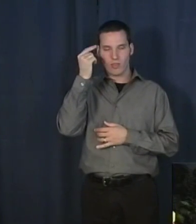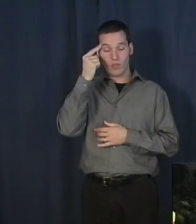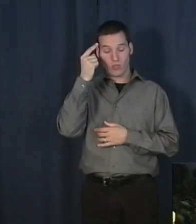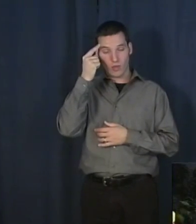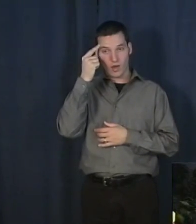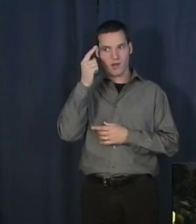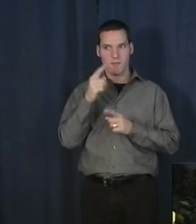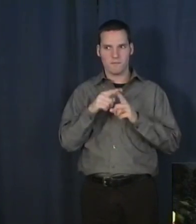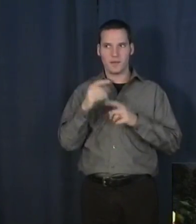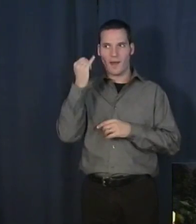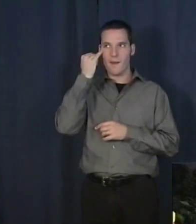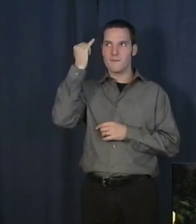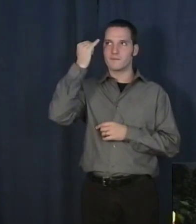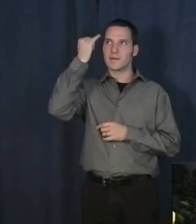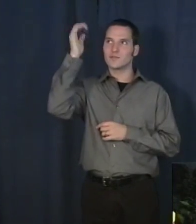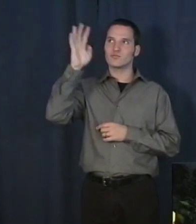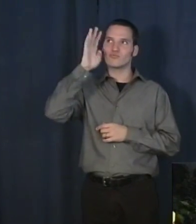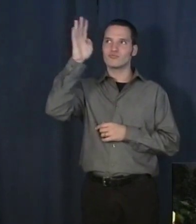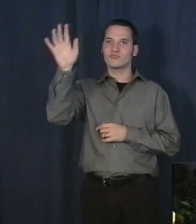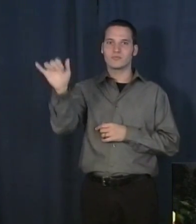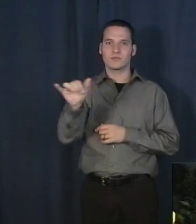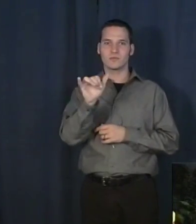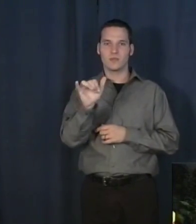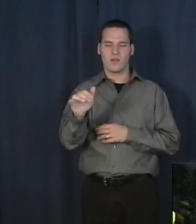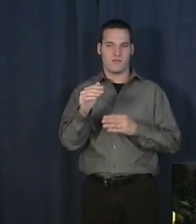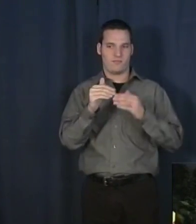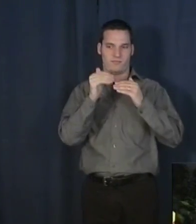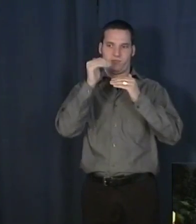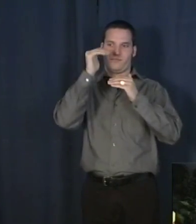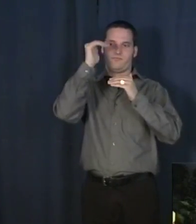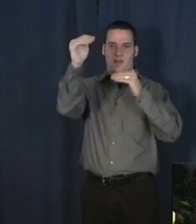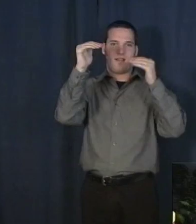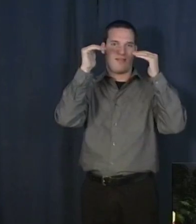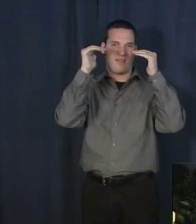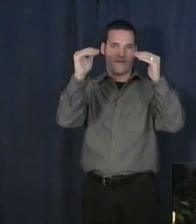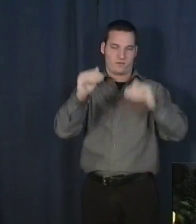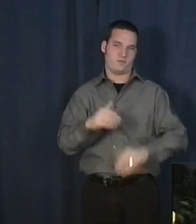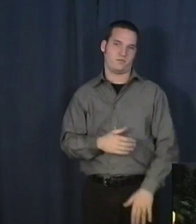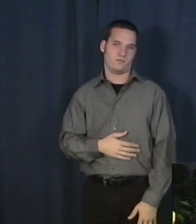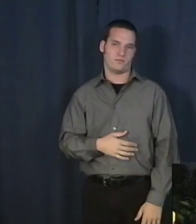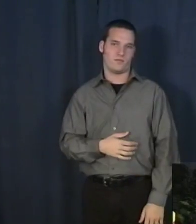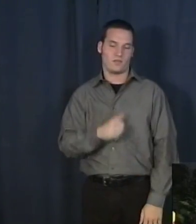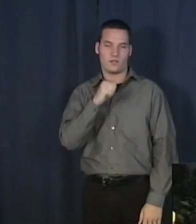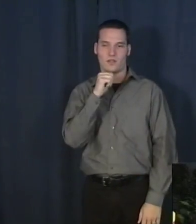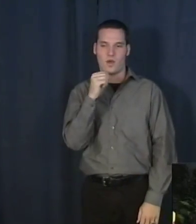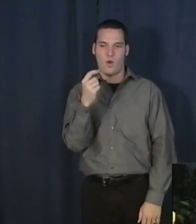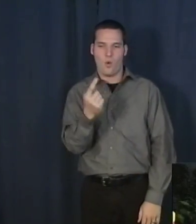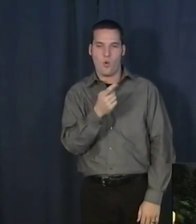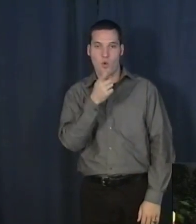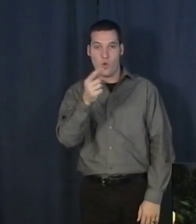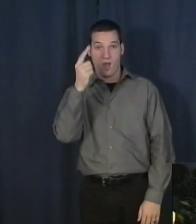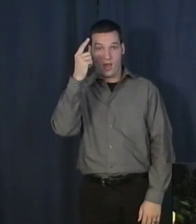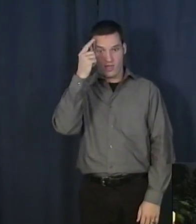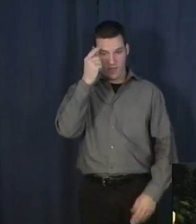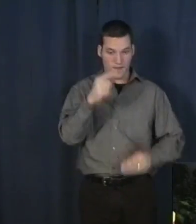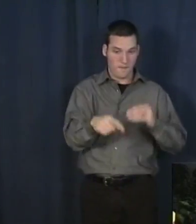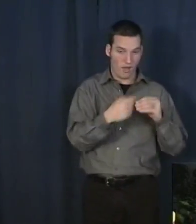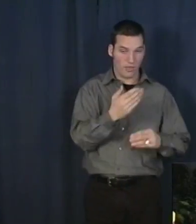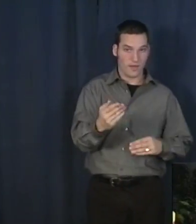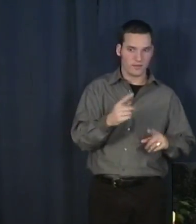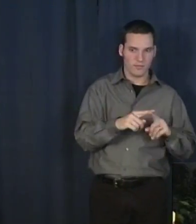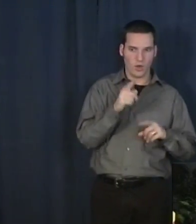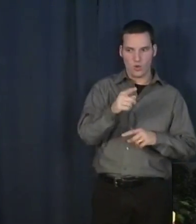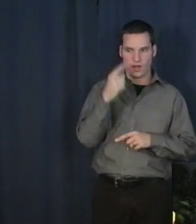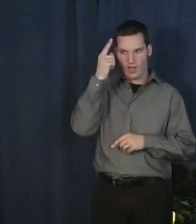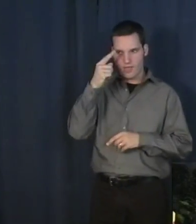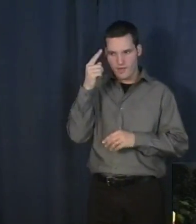knows the imaginations of the thoughts. That's a whole different level. You see, you can not only think about things, you can actually think about what you're